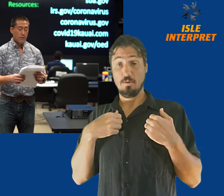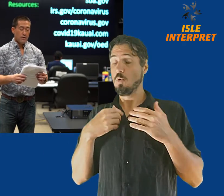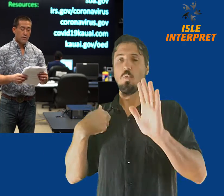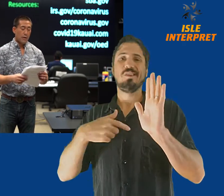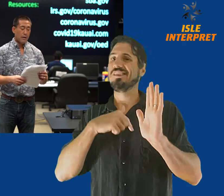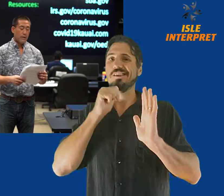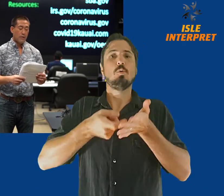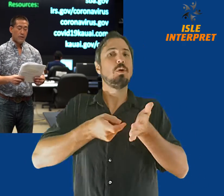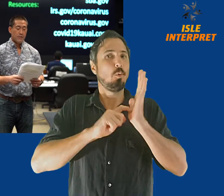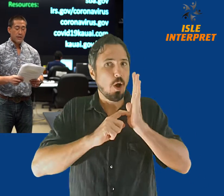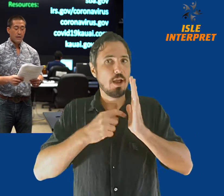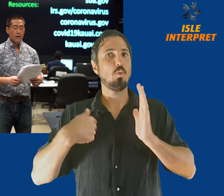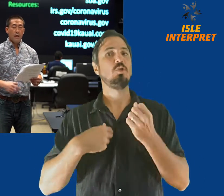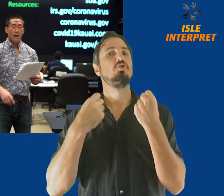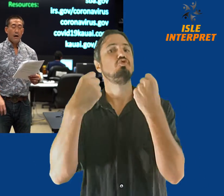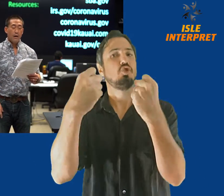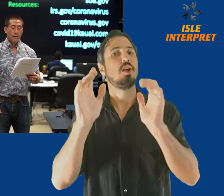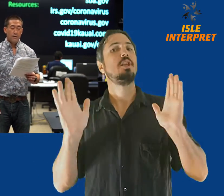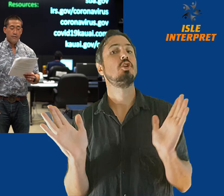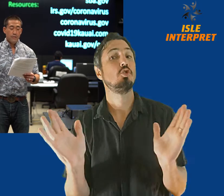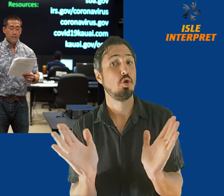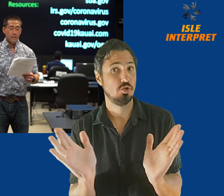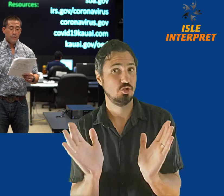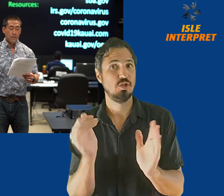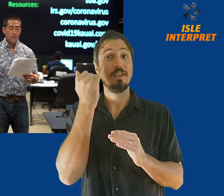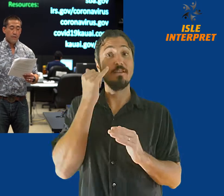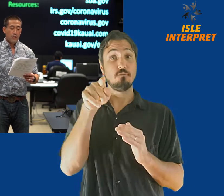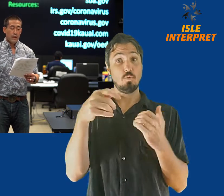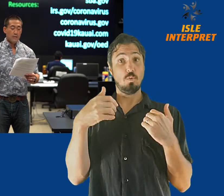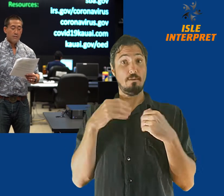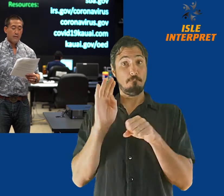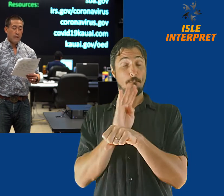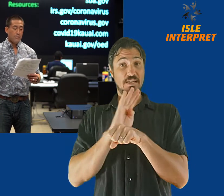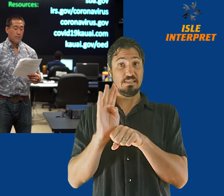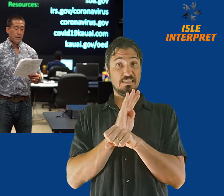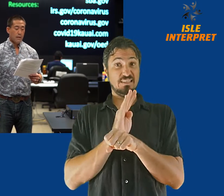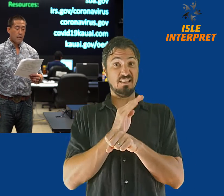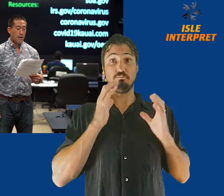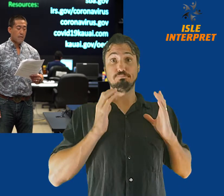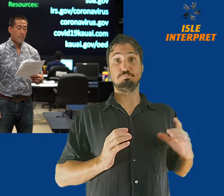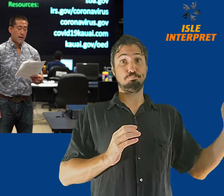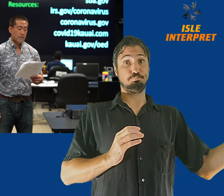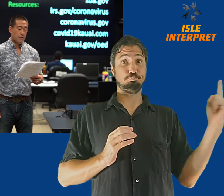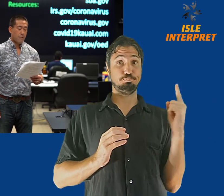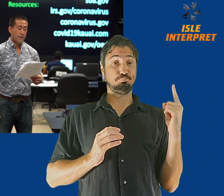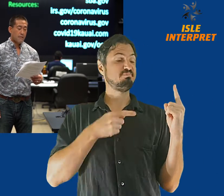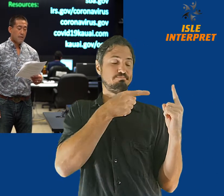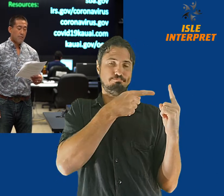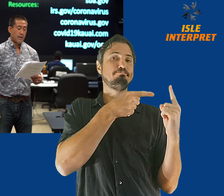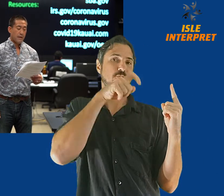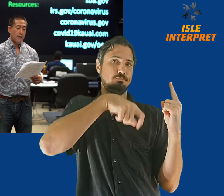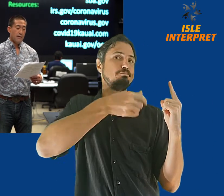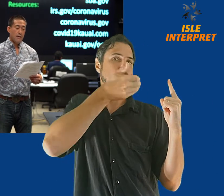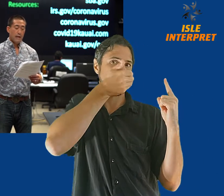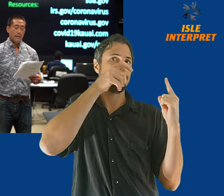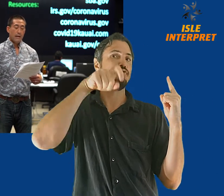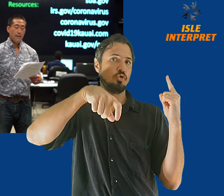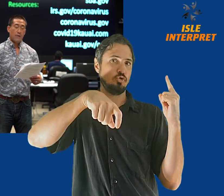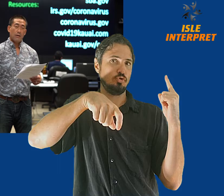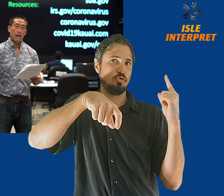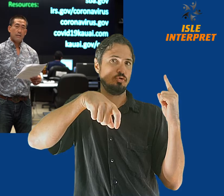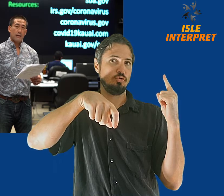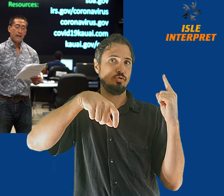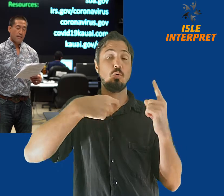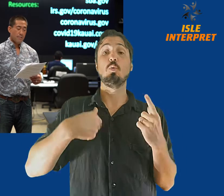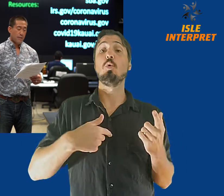Additionally, we are strongly encouraging all individuals over the age of 10 to wear a cloth mask or face covering